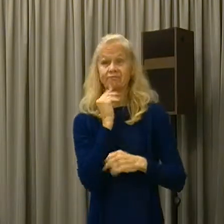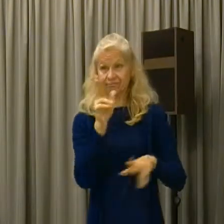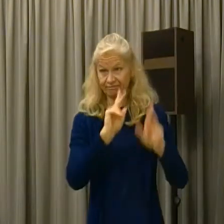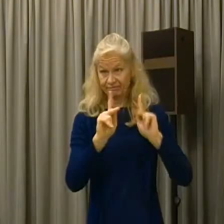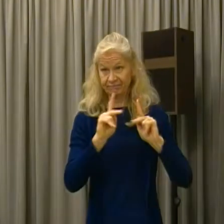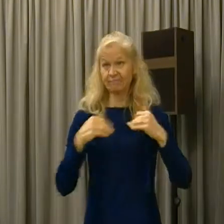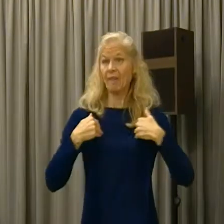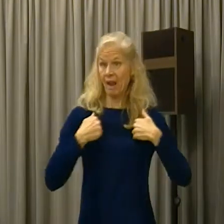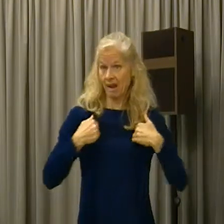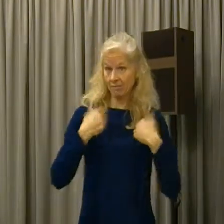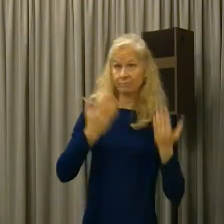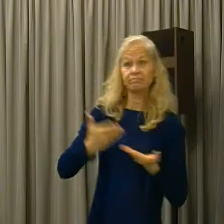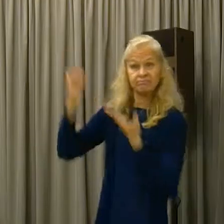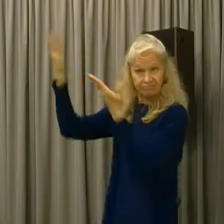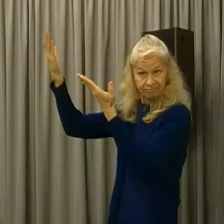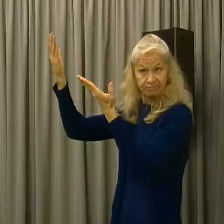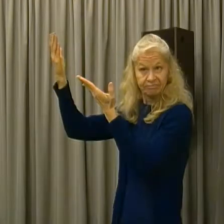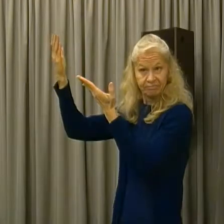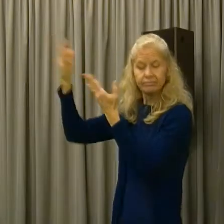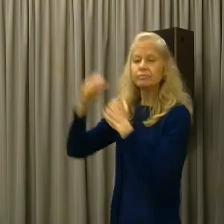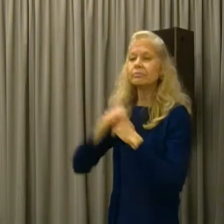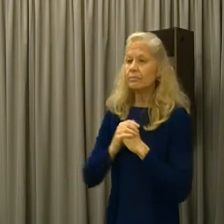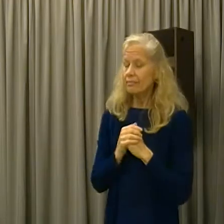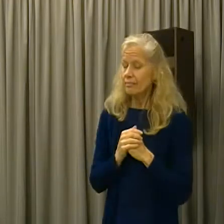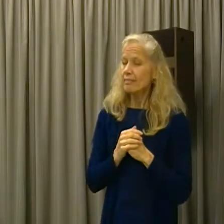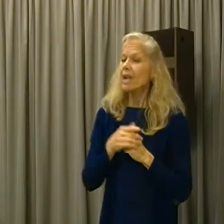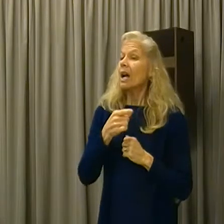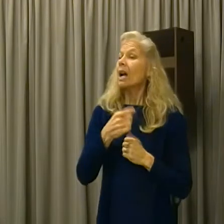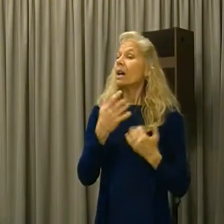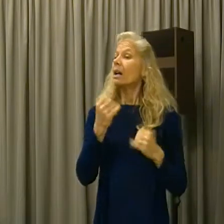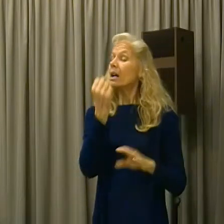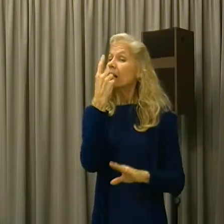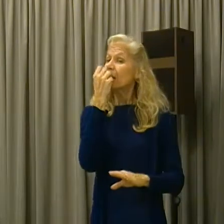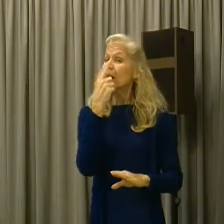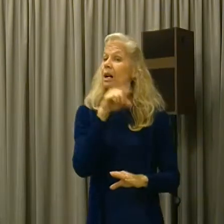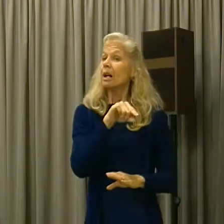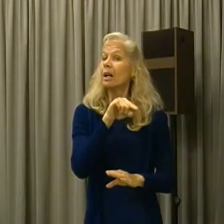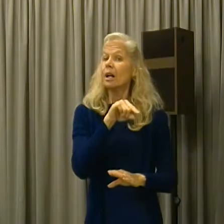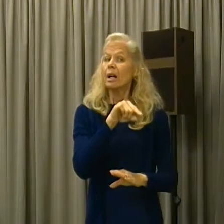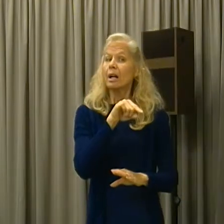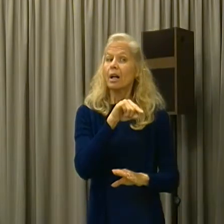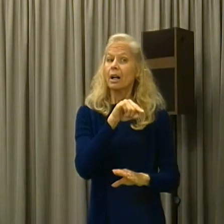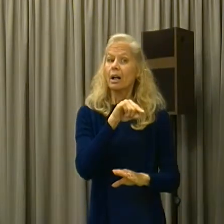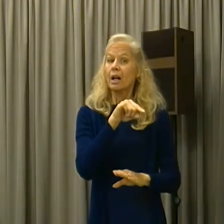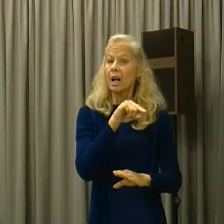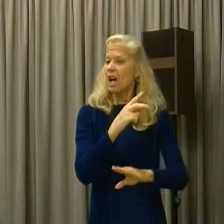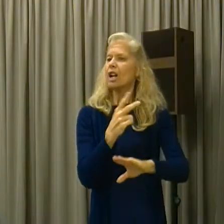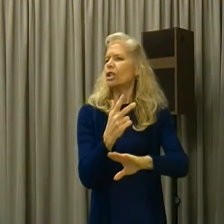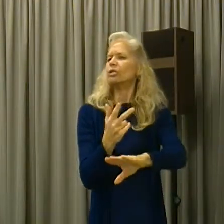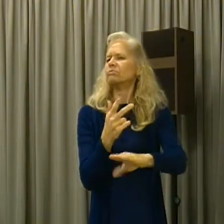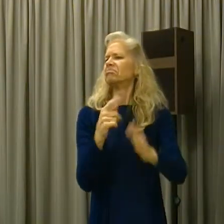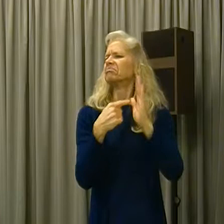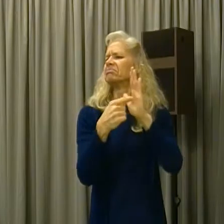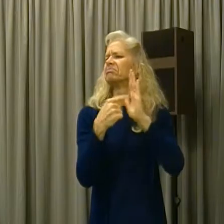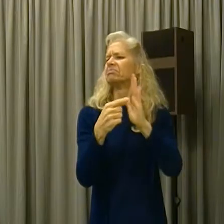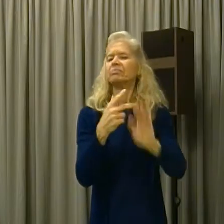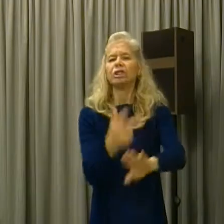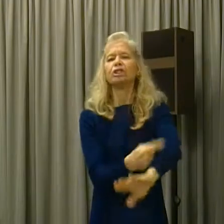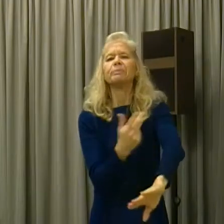to God, they were kept and observed for a little while to make sure that they were the offering worthy